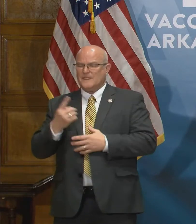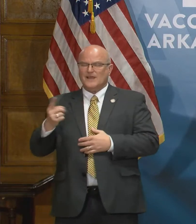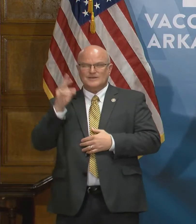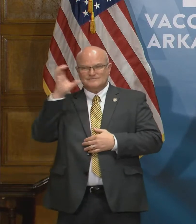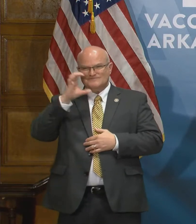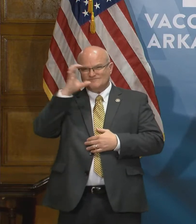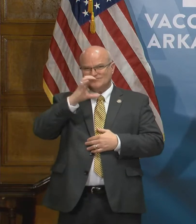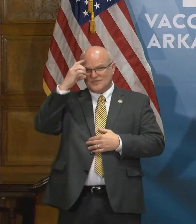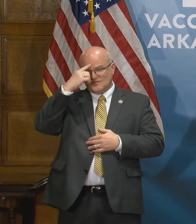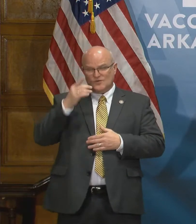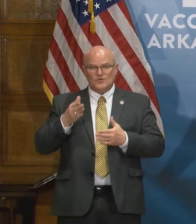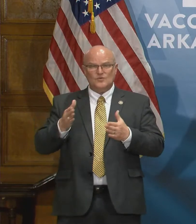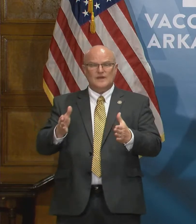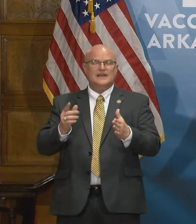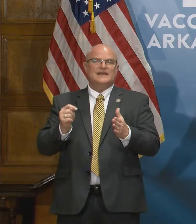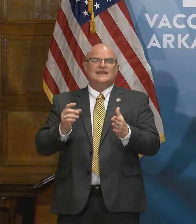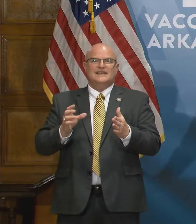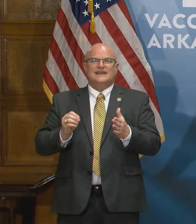for ways to